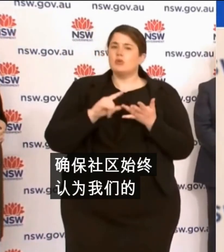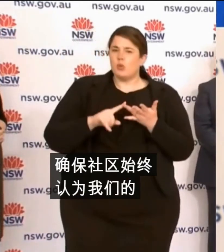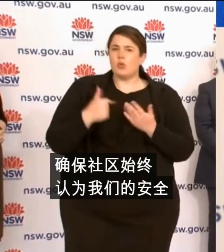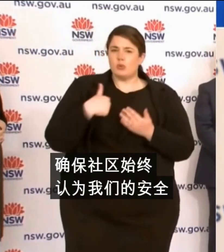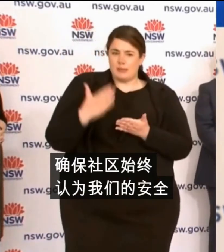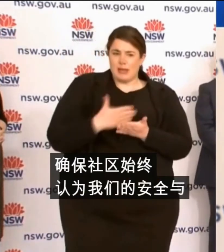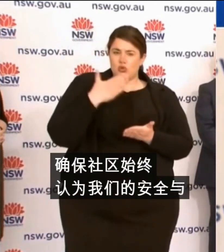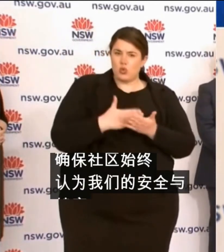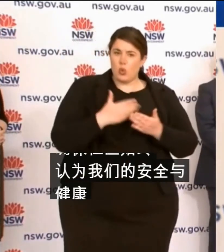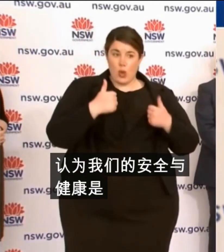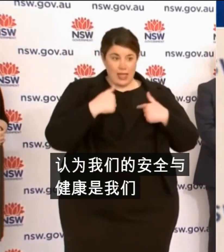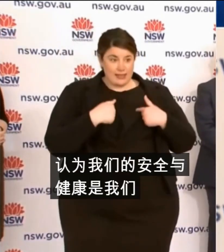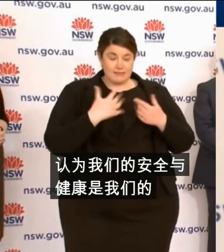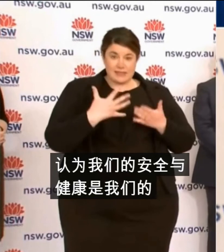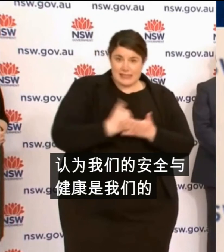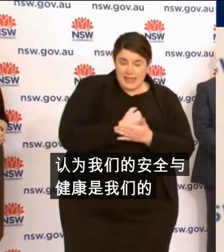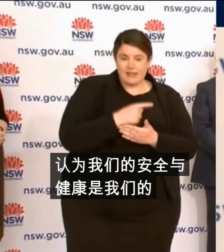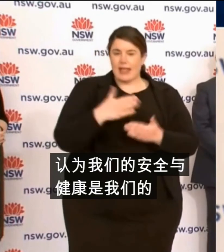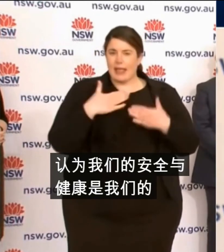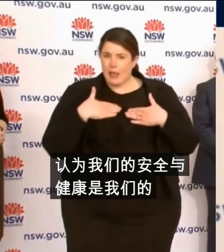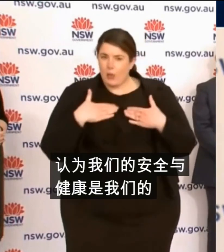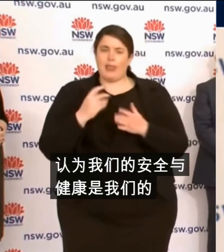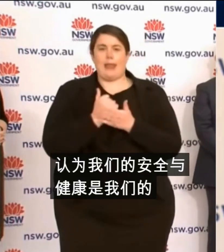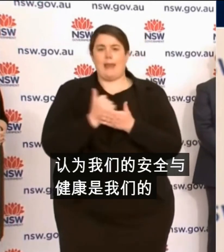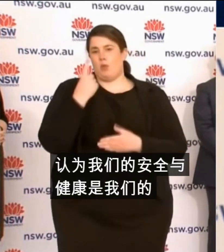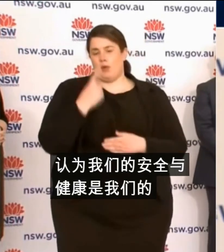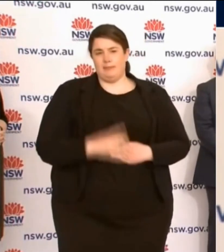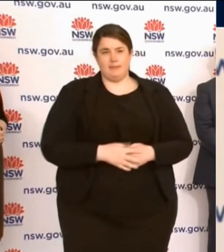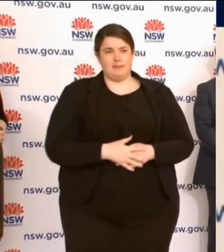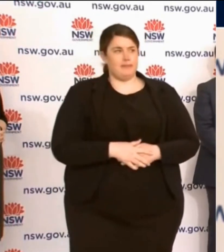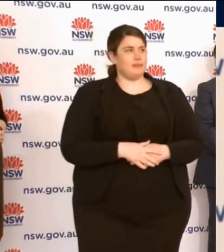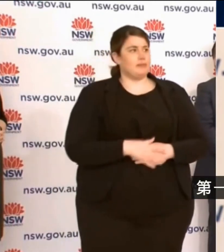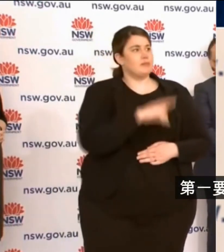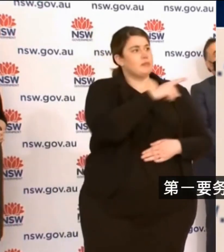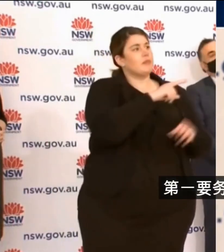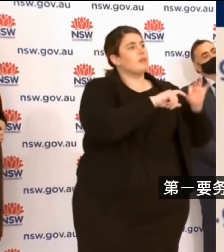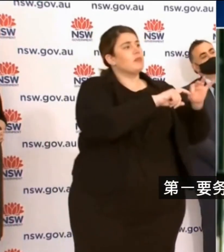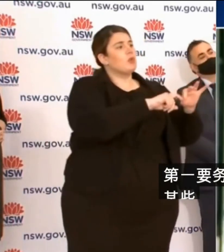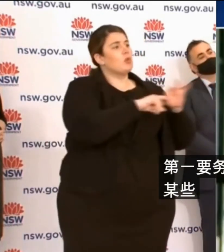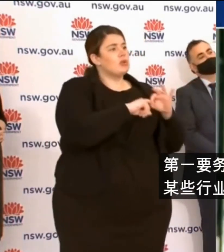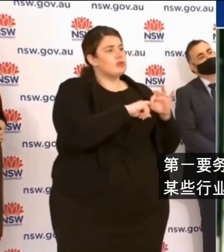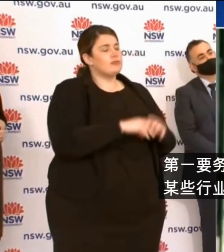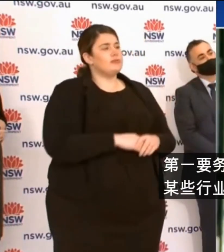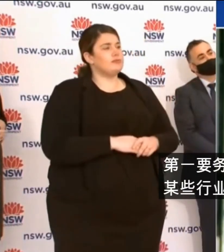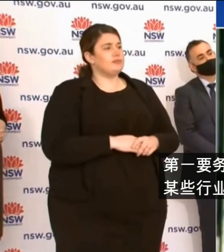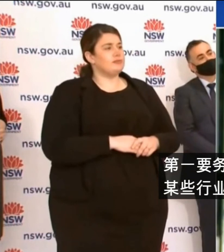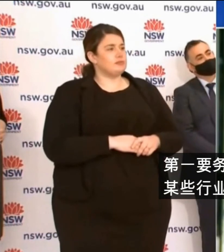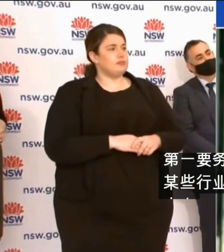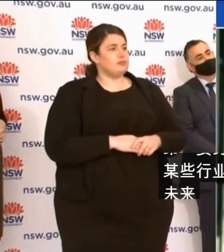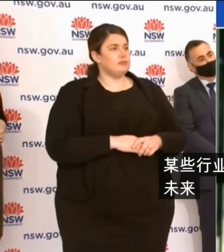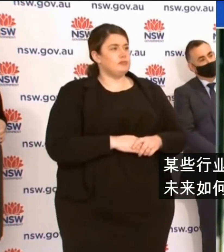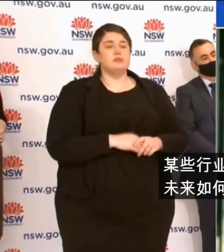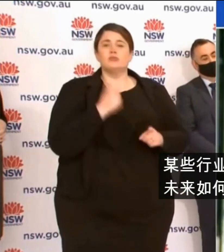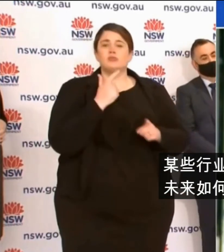that their safety and health is our first priority. start investigating certain industries about how they